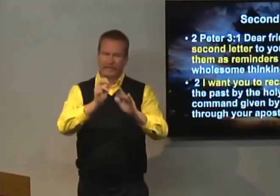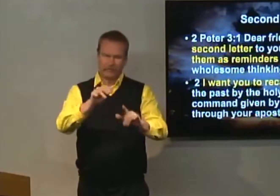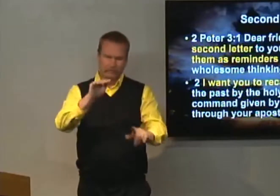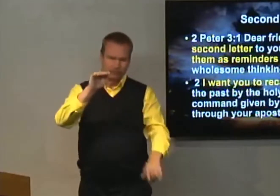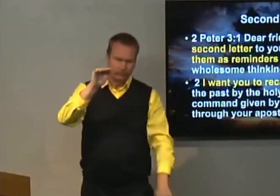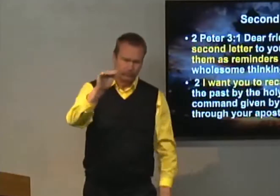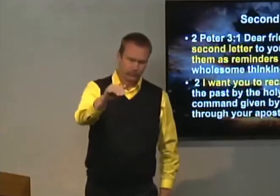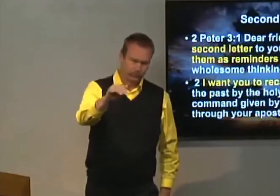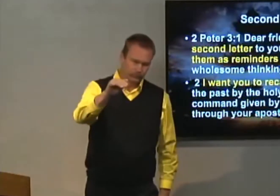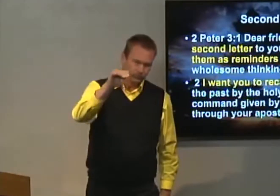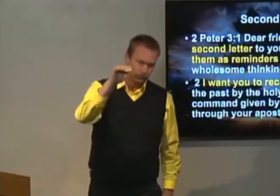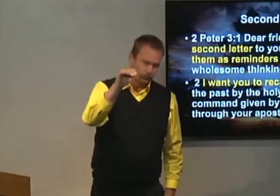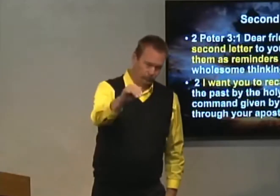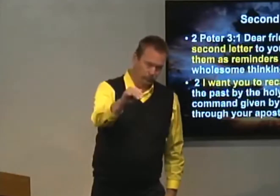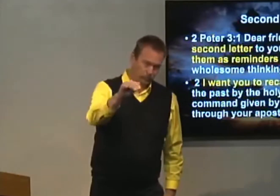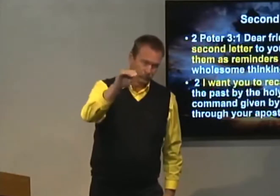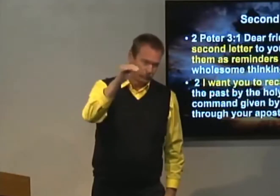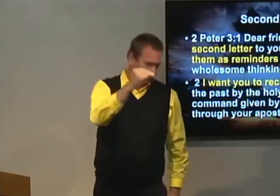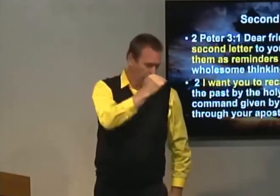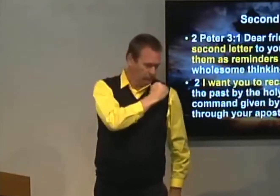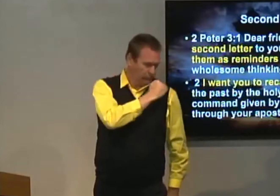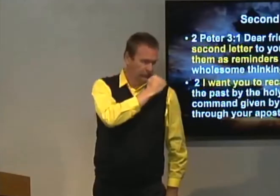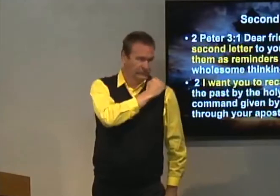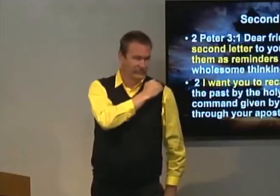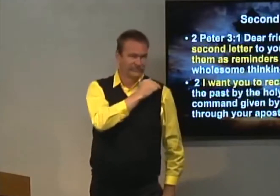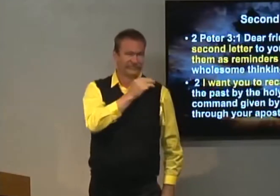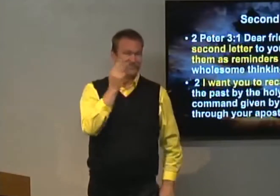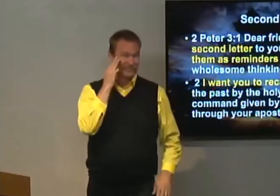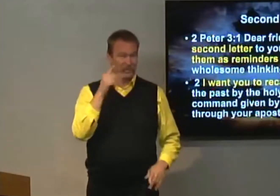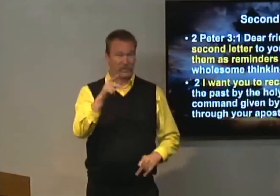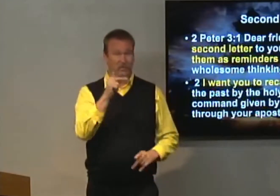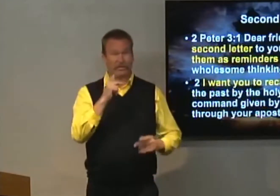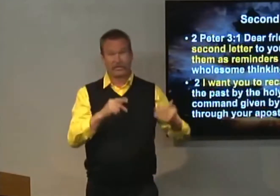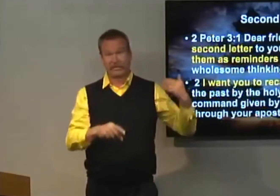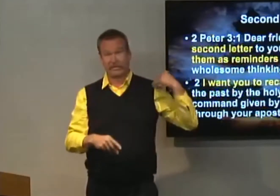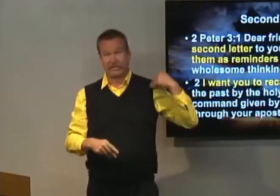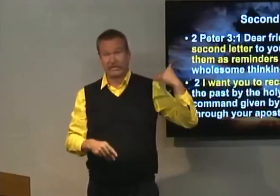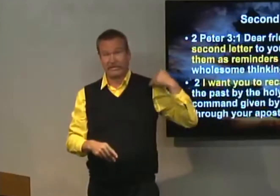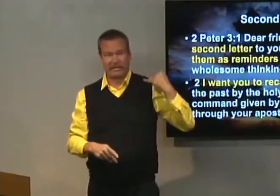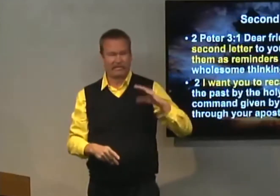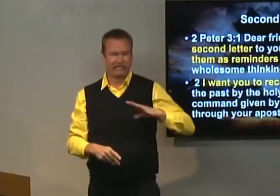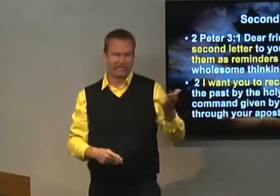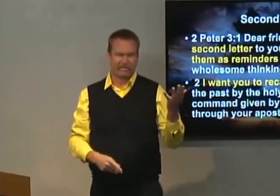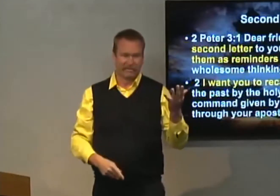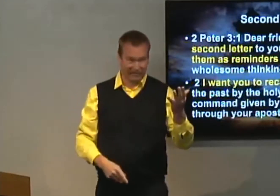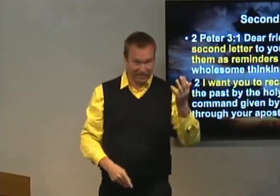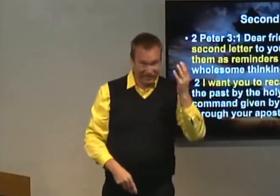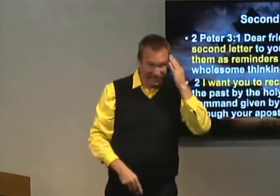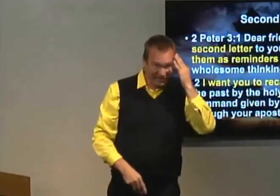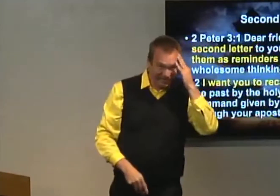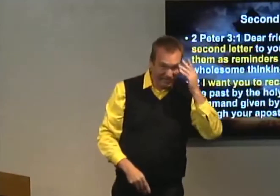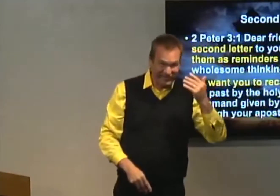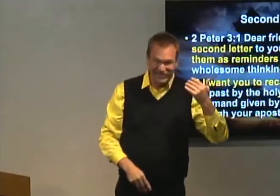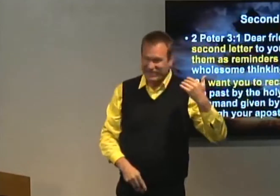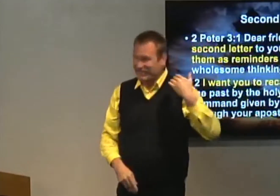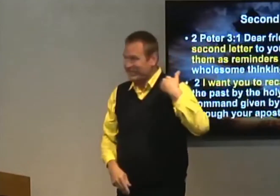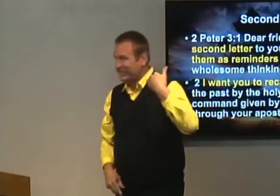So this is, you know, this sign, this reminder, this pay attention here, so that we will